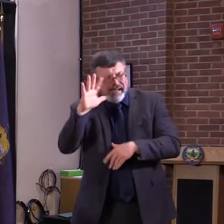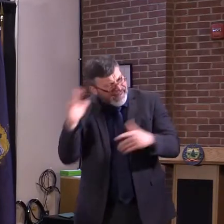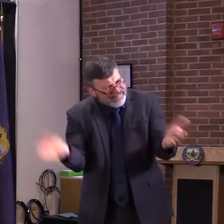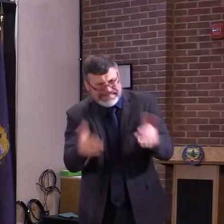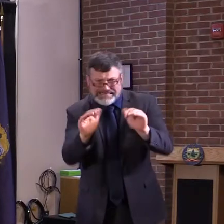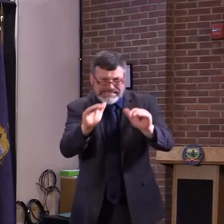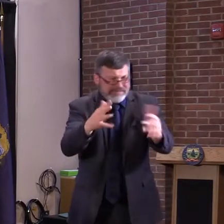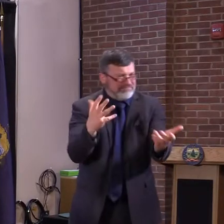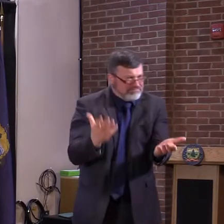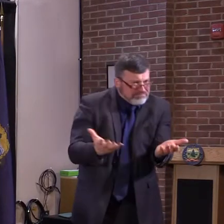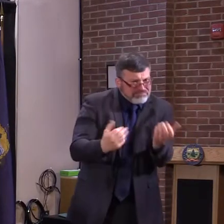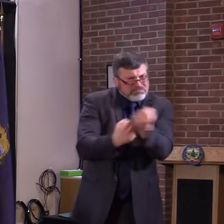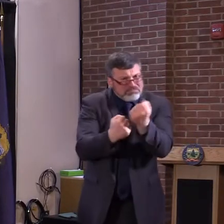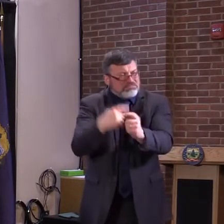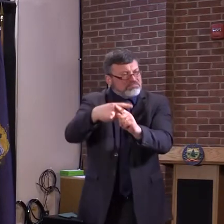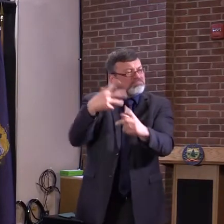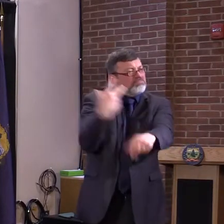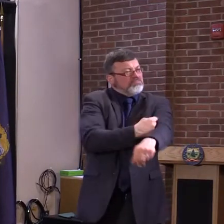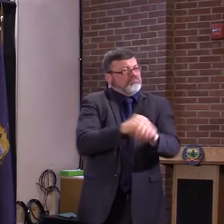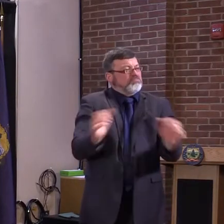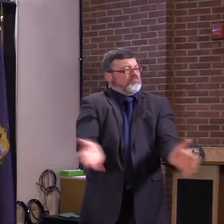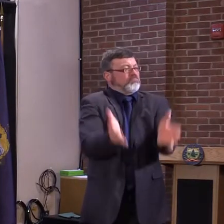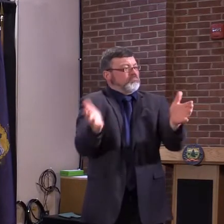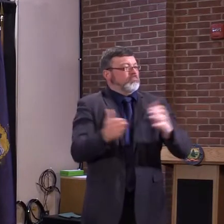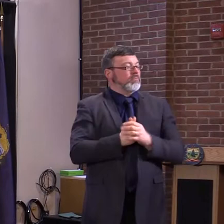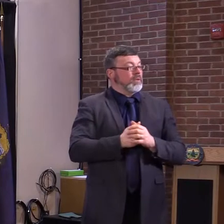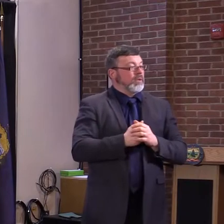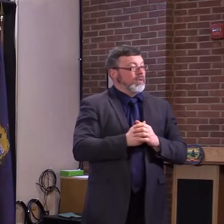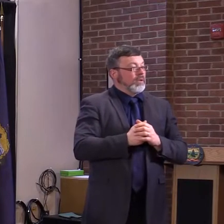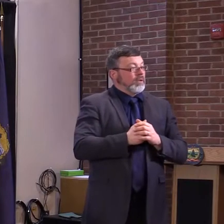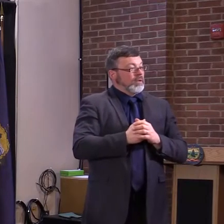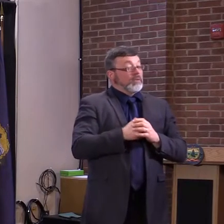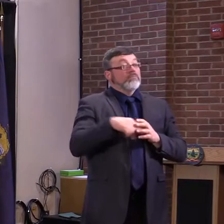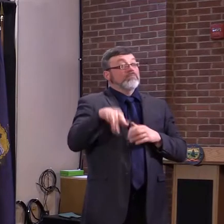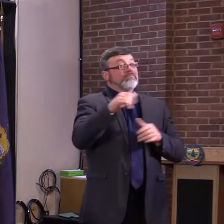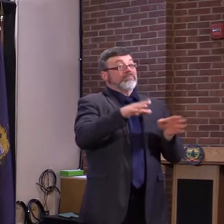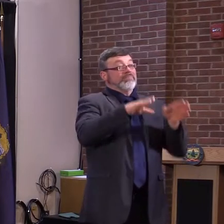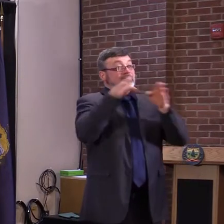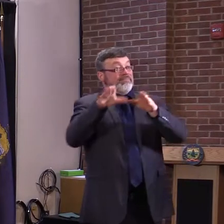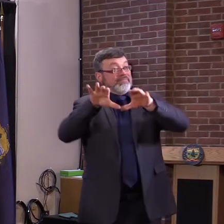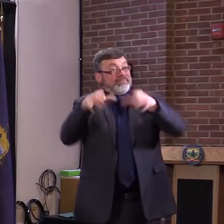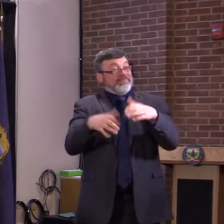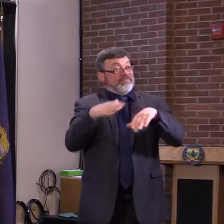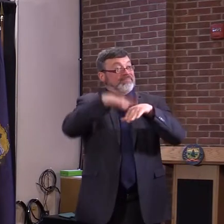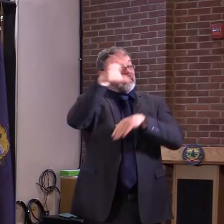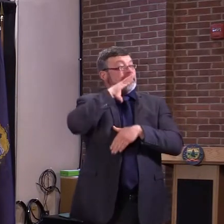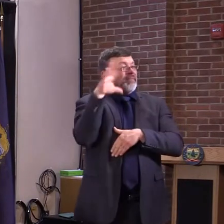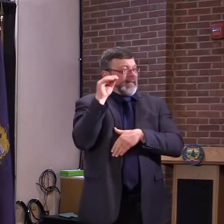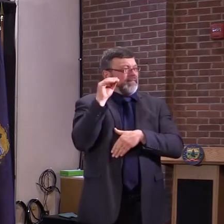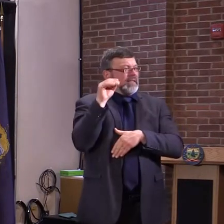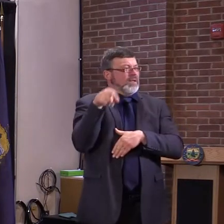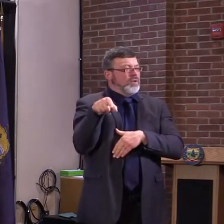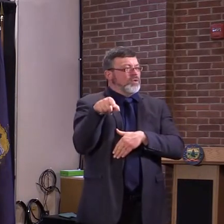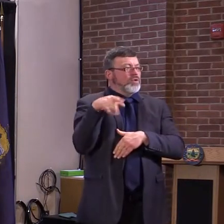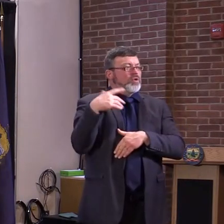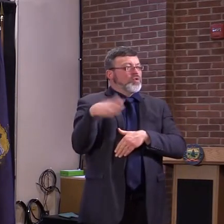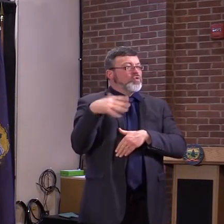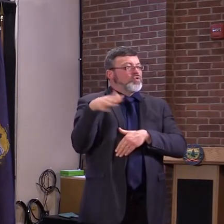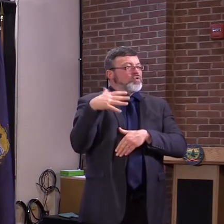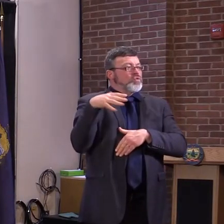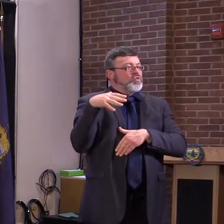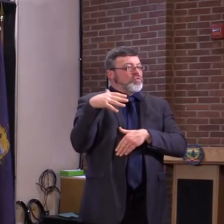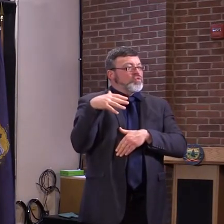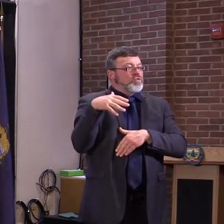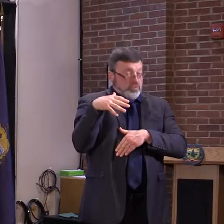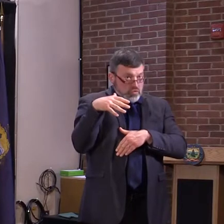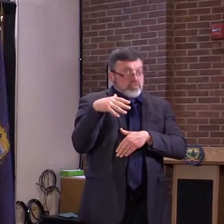Vermonters age 50 and older, where we see most of our serious outcomes, the rate is just 70%.